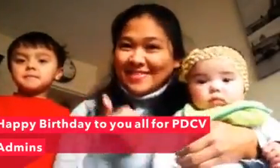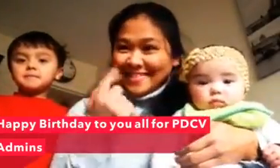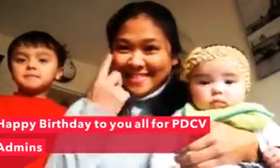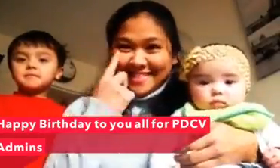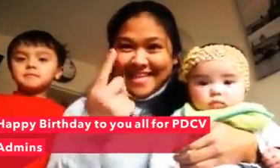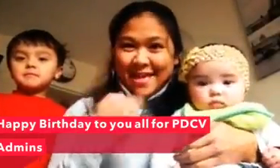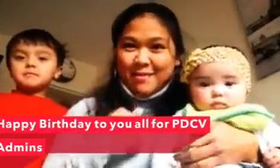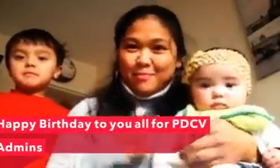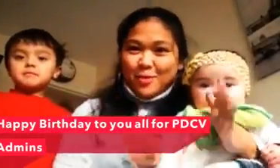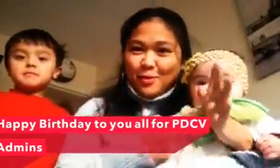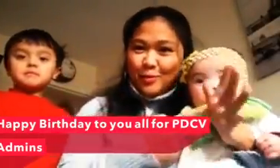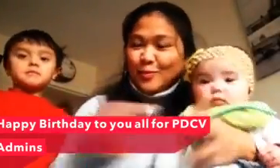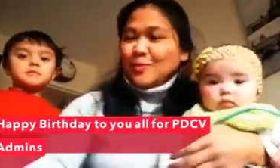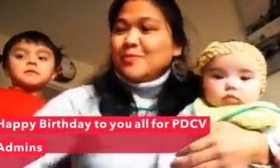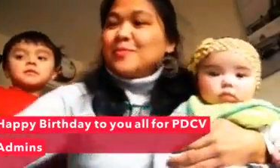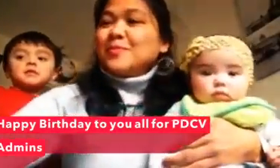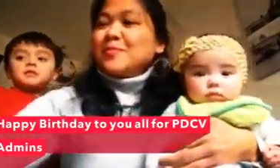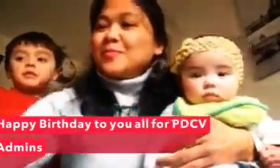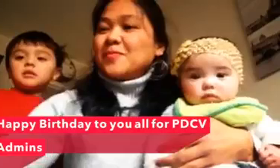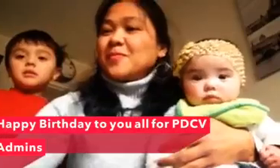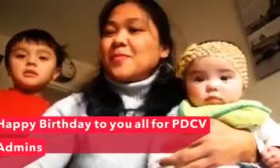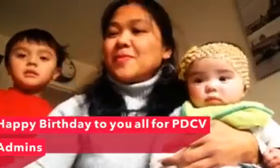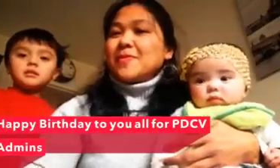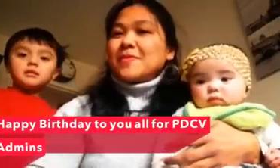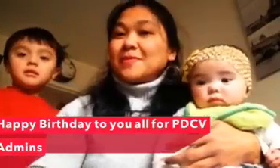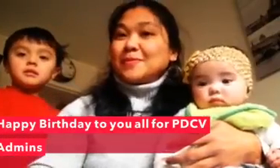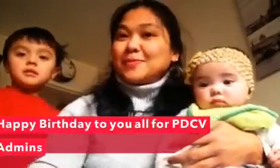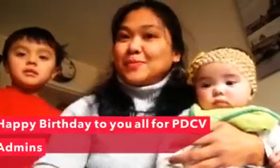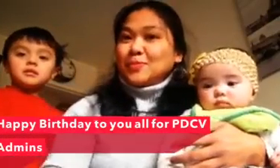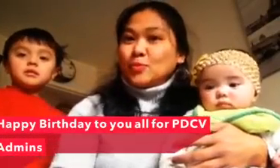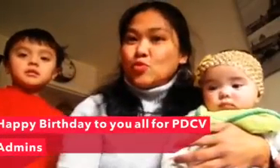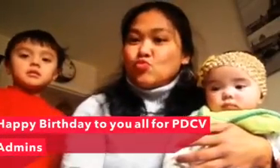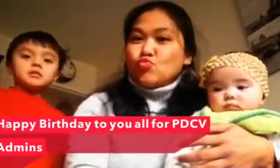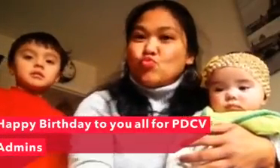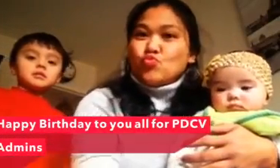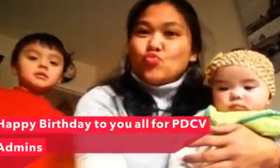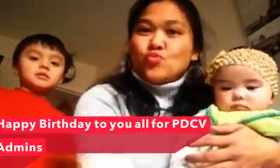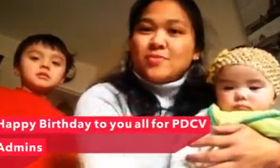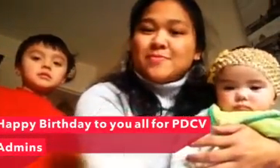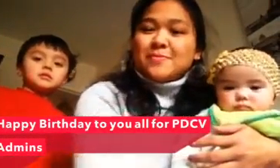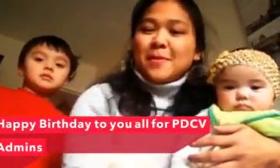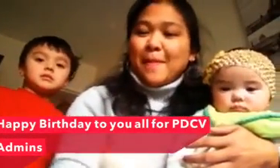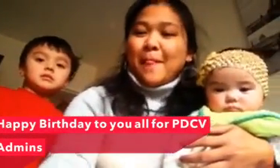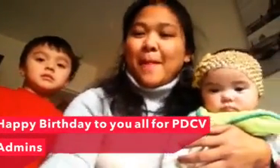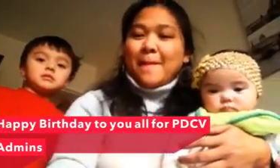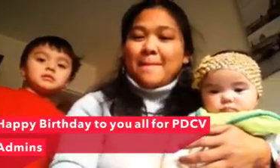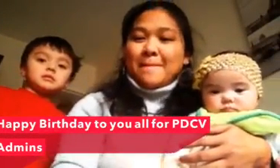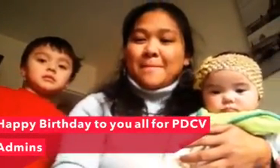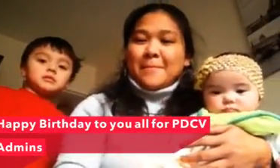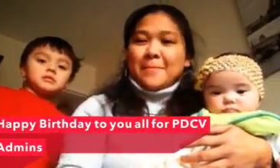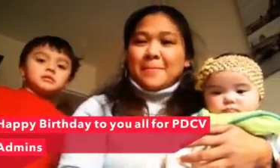You're the one I want And she keep me with them